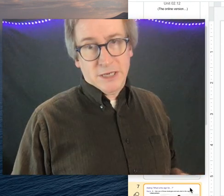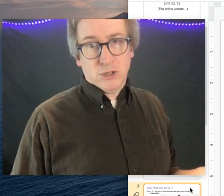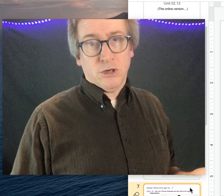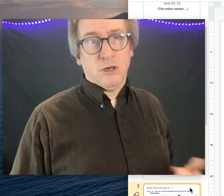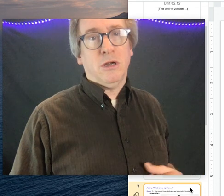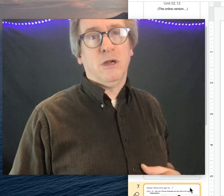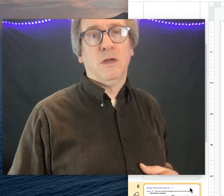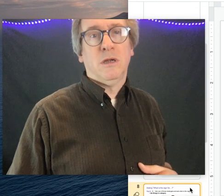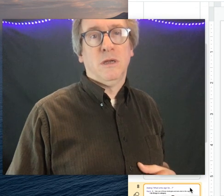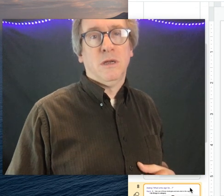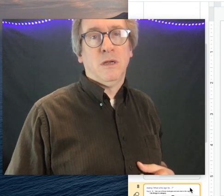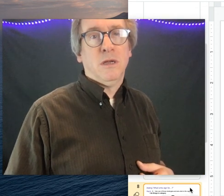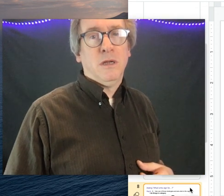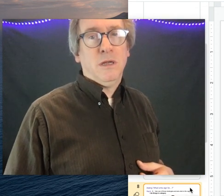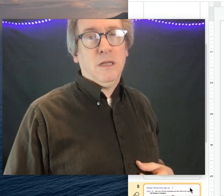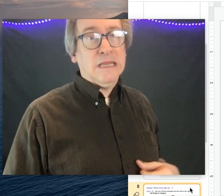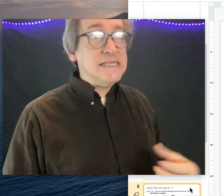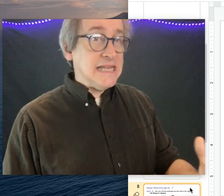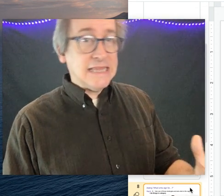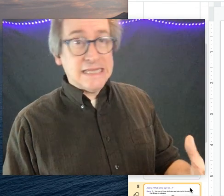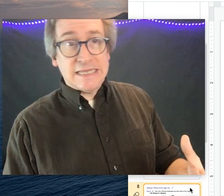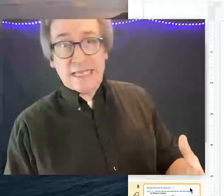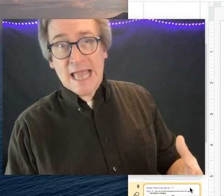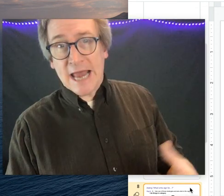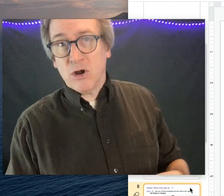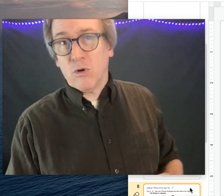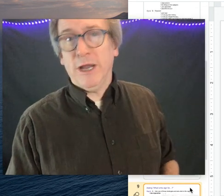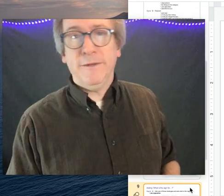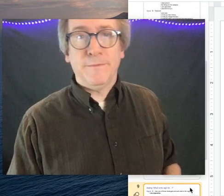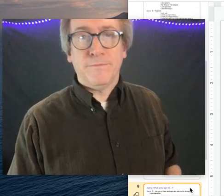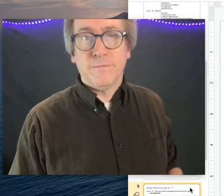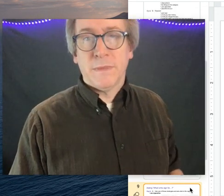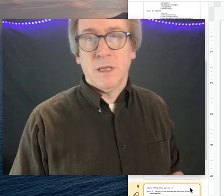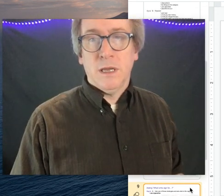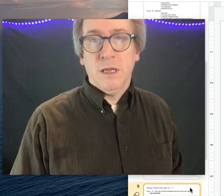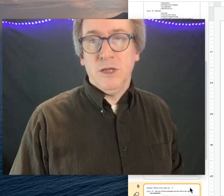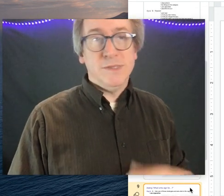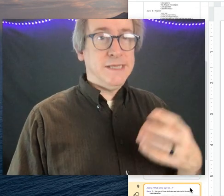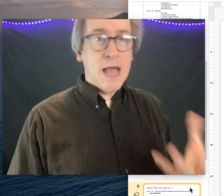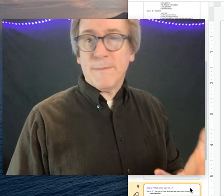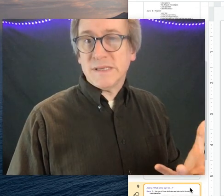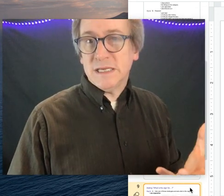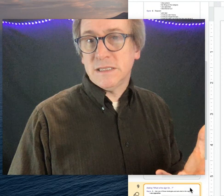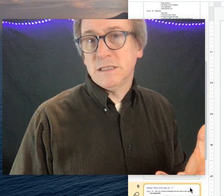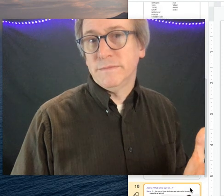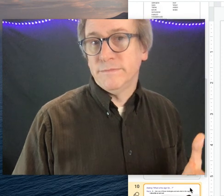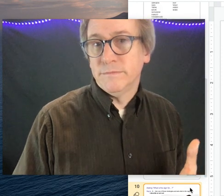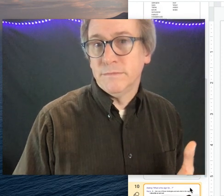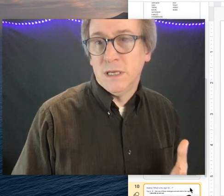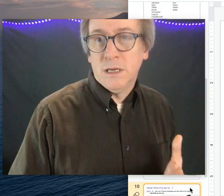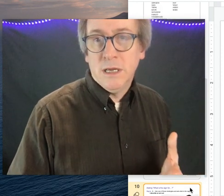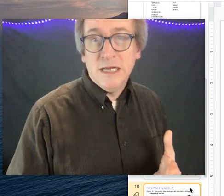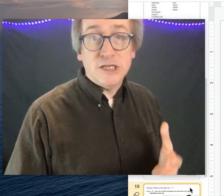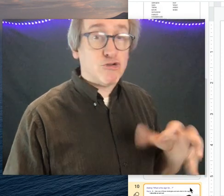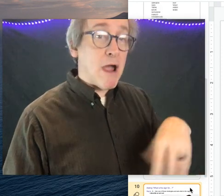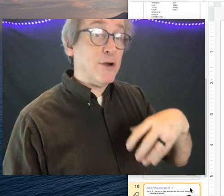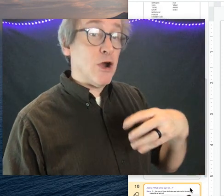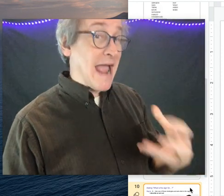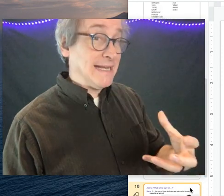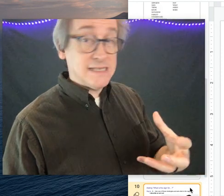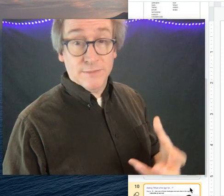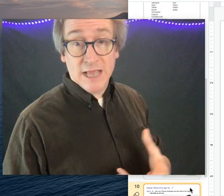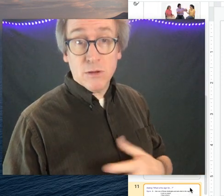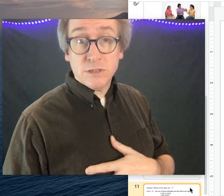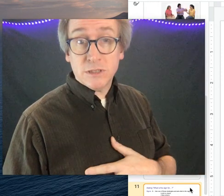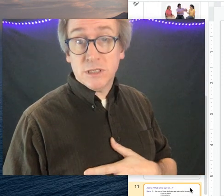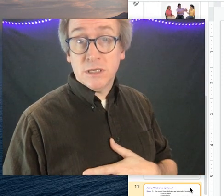a picture, listing things in the category, using the opposites, describing or